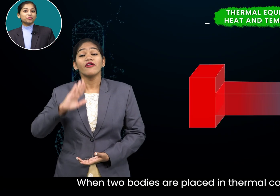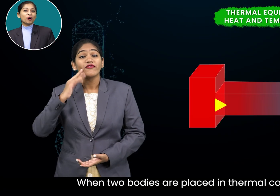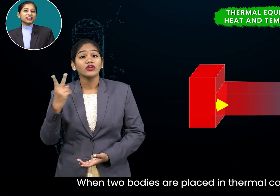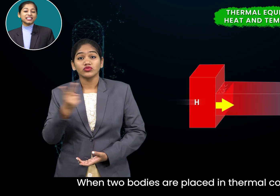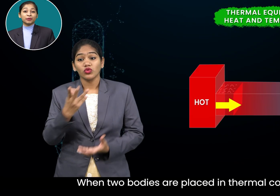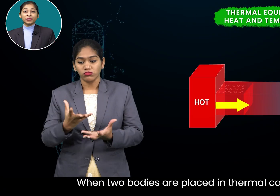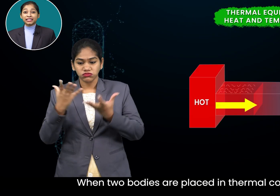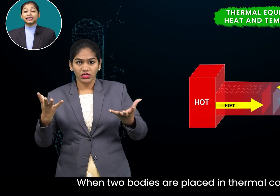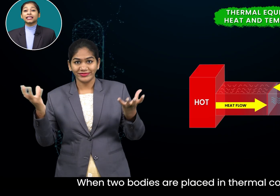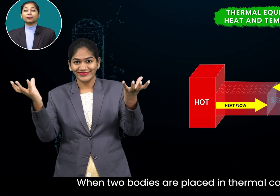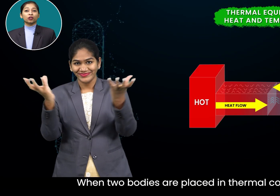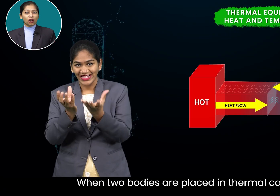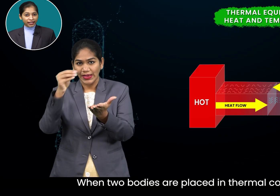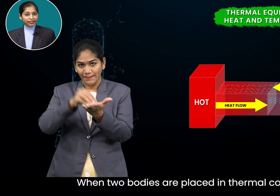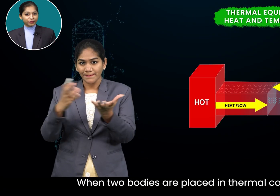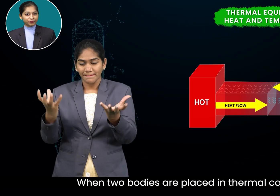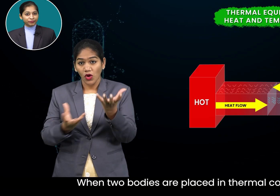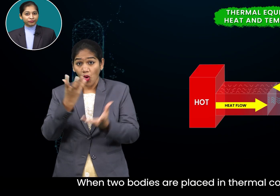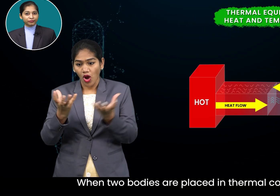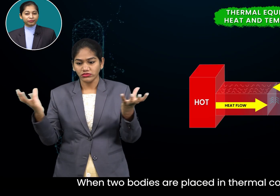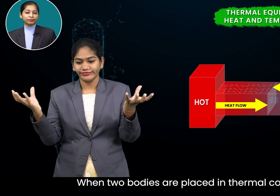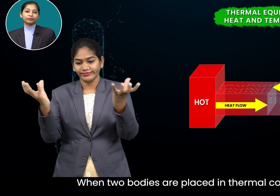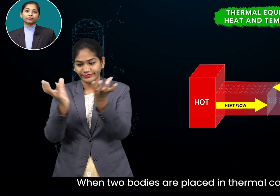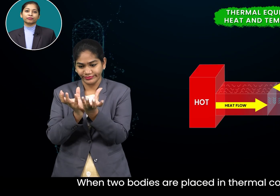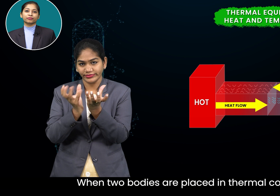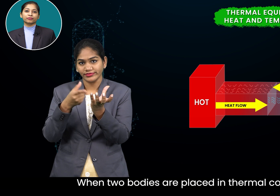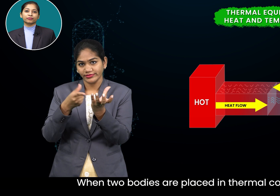When two bodies are placed in thermal contact,